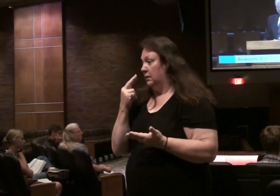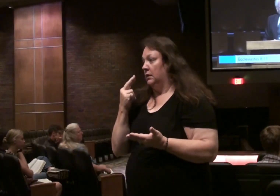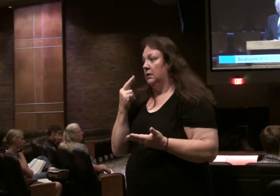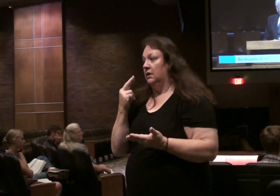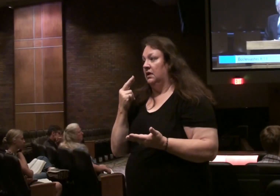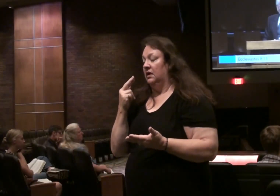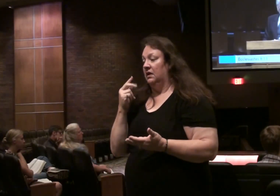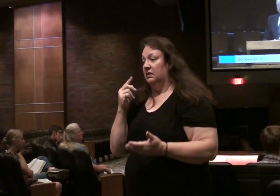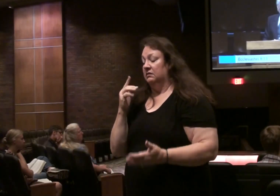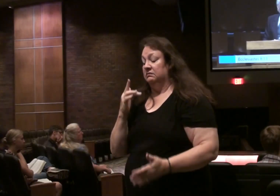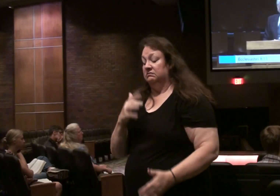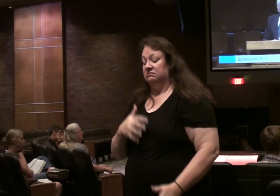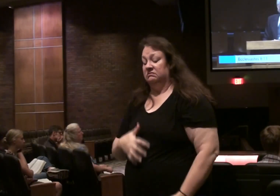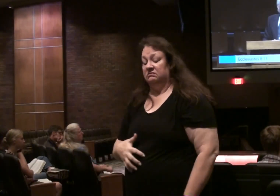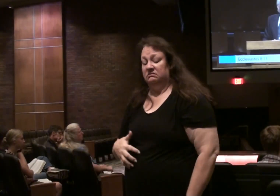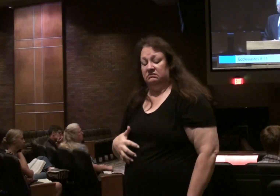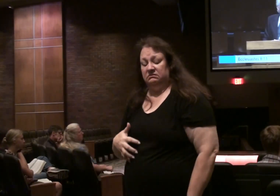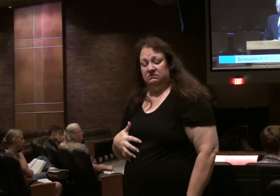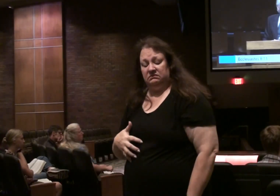about despicable,